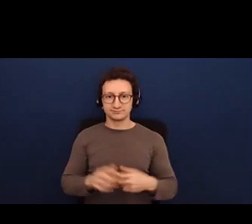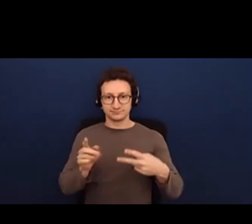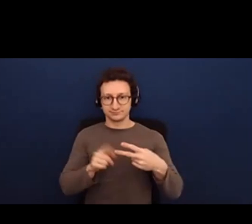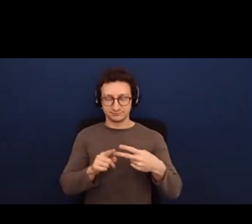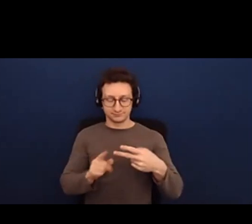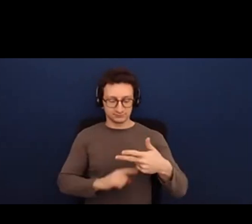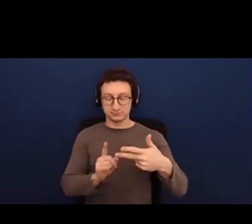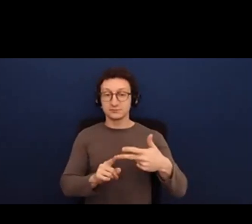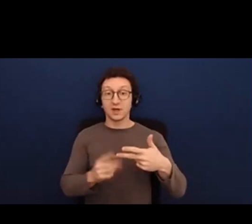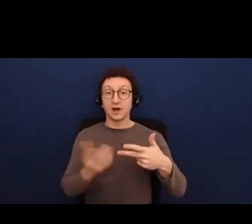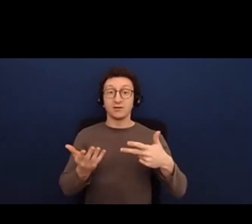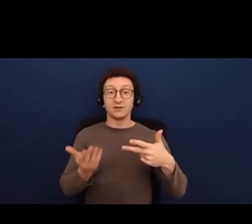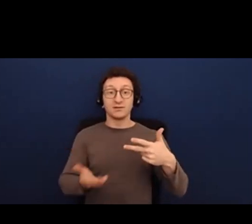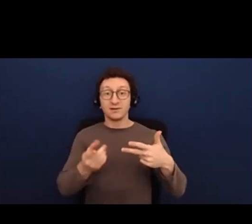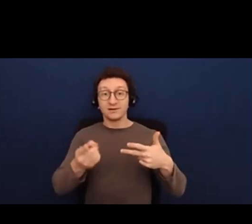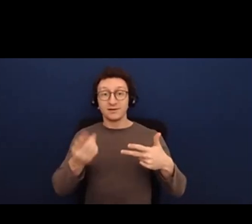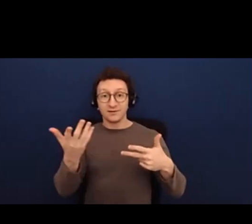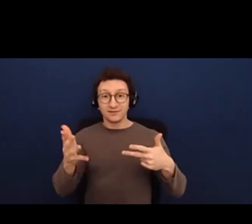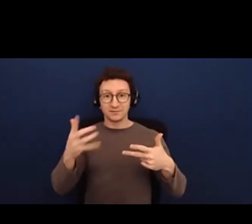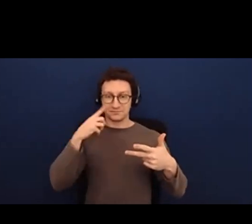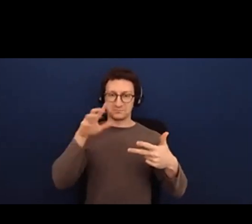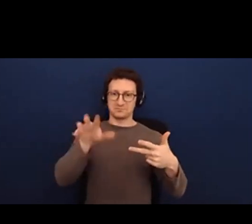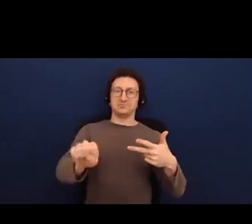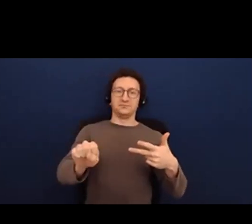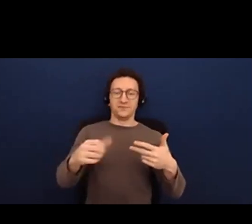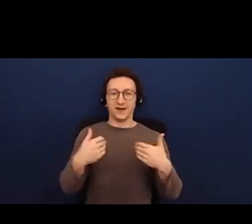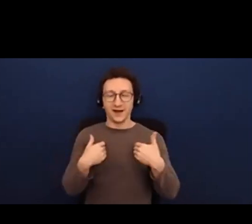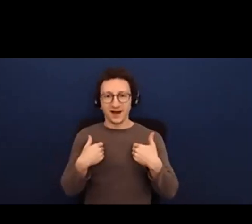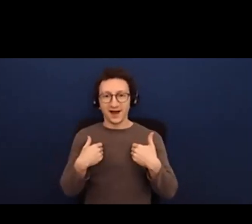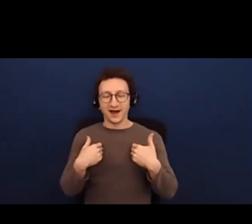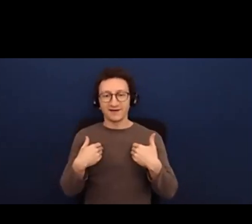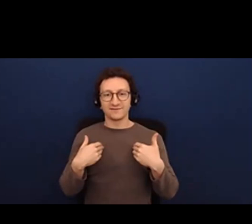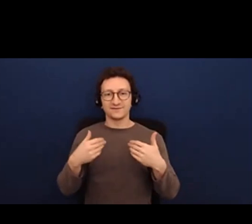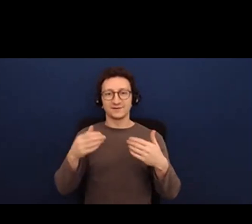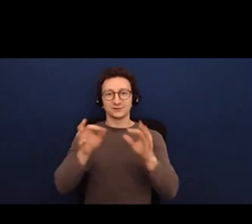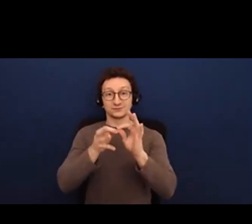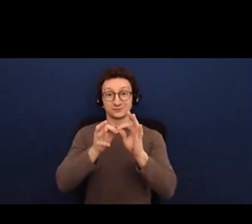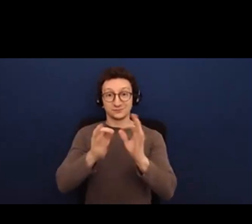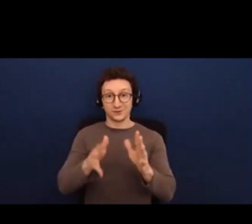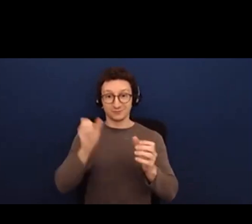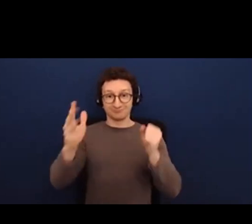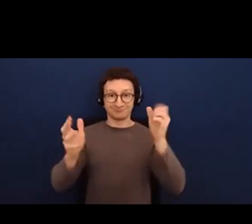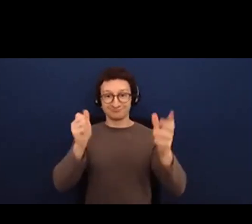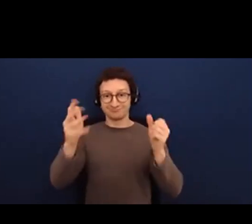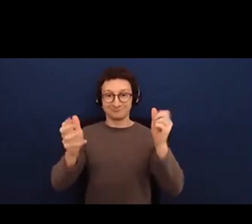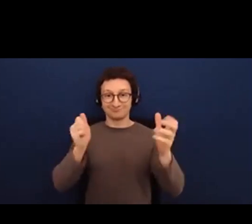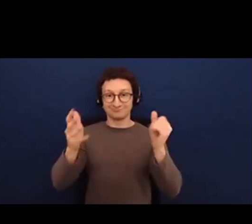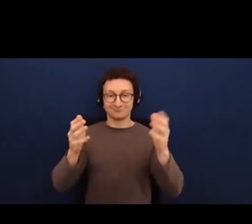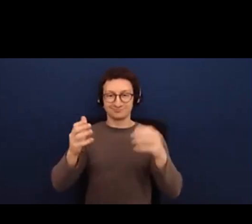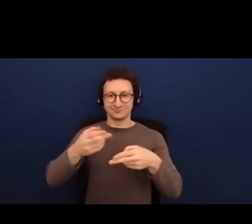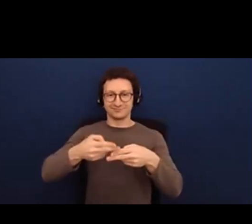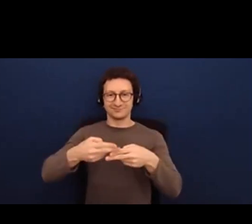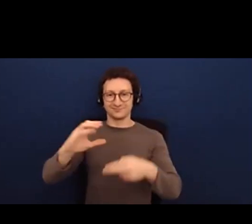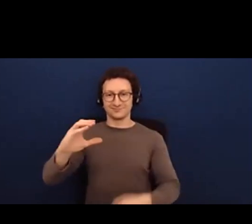you may already have noticed, we have got a sign language interpreter with us this evening, Craig